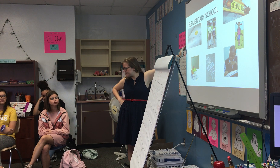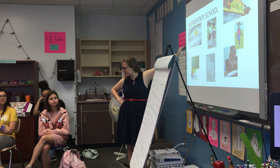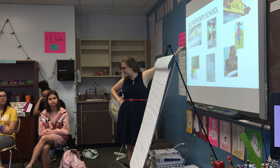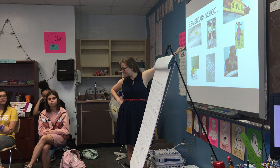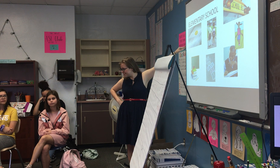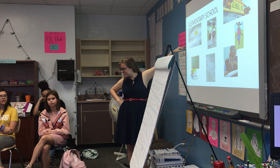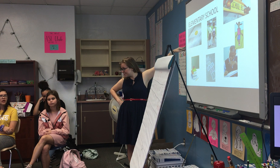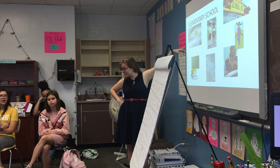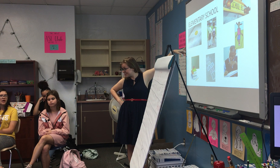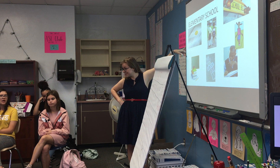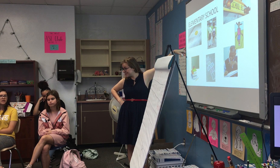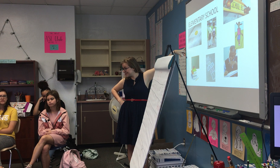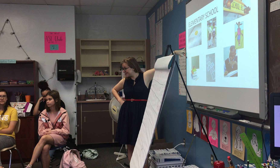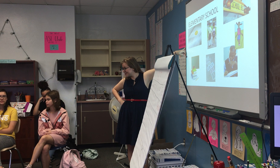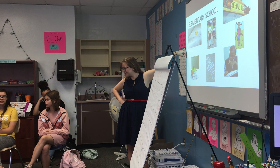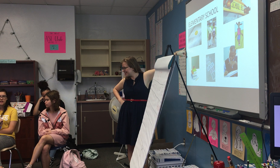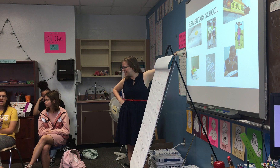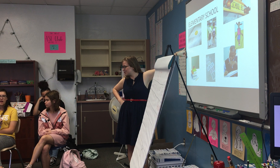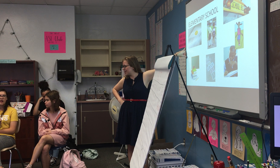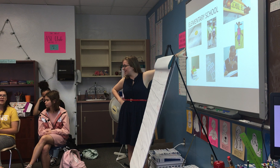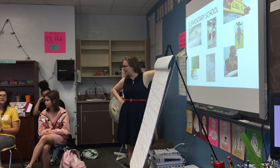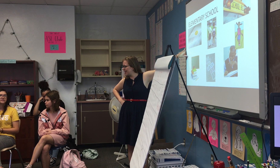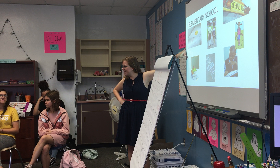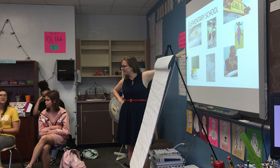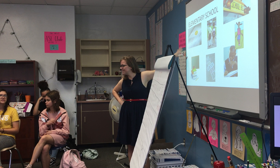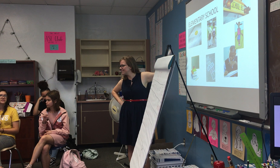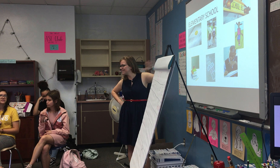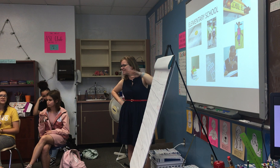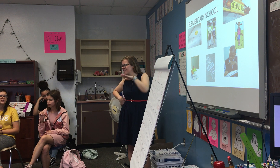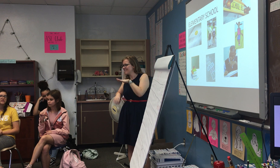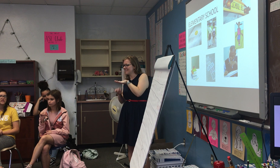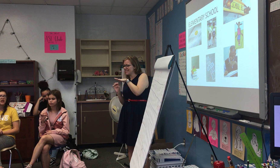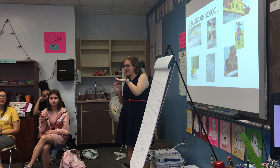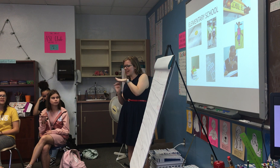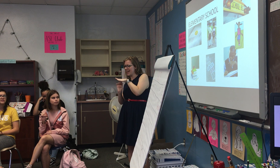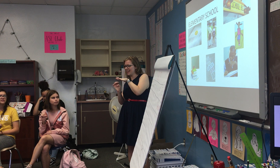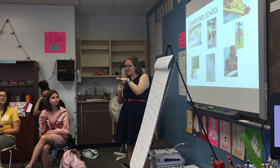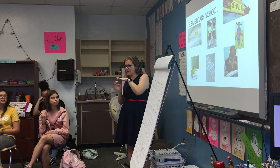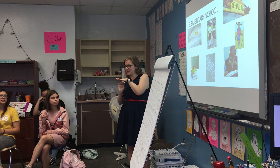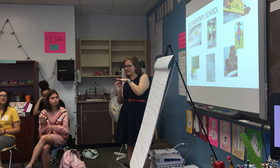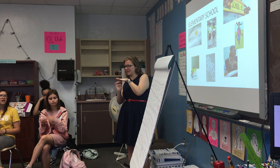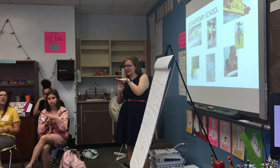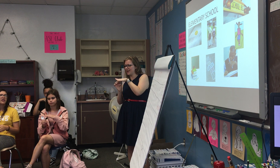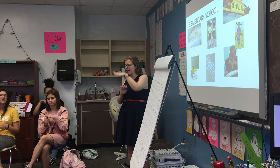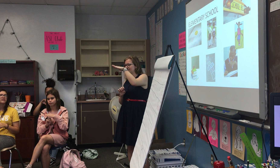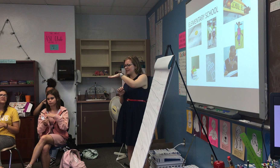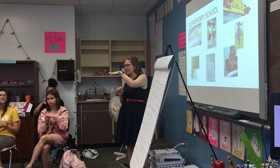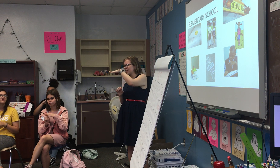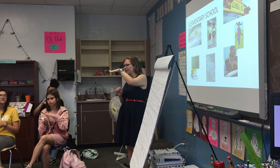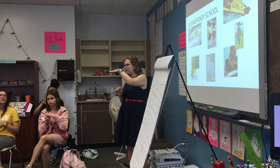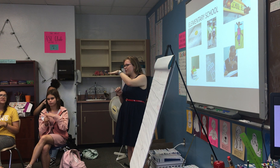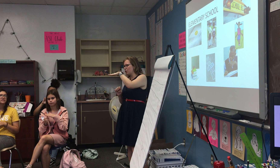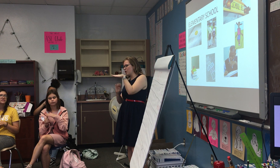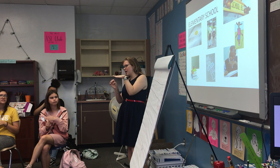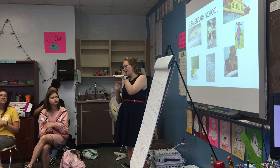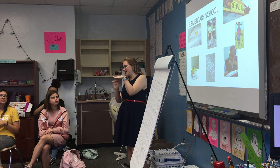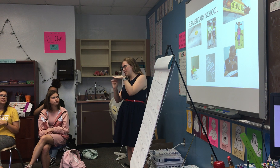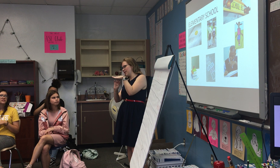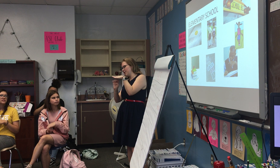question. It's with an E. Something like. Elementary. Okay, so this is like a little floor, and you're